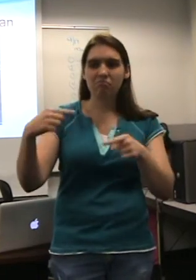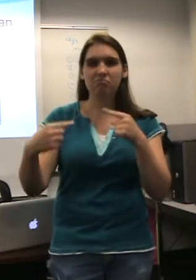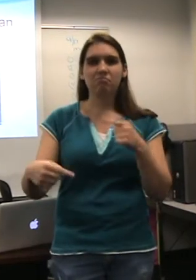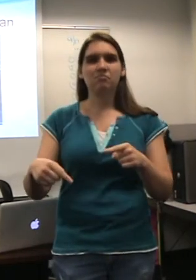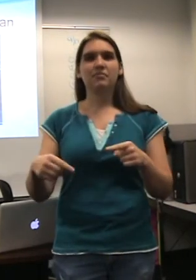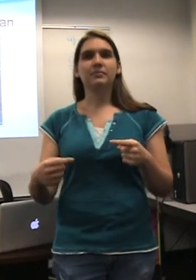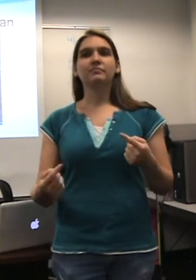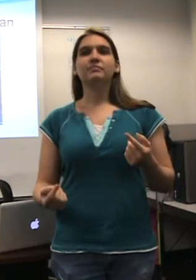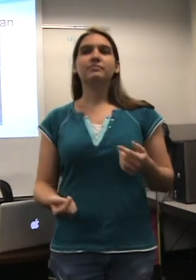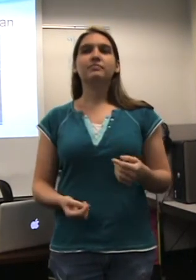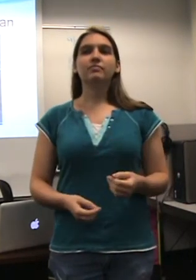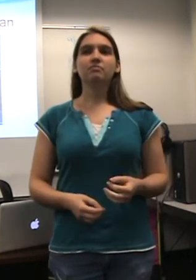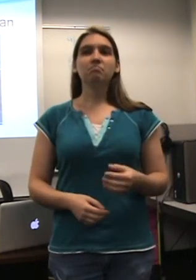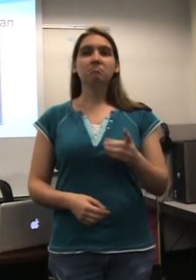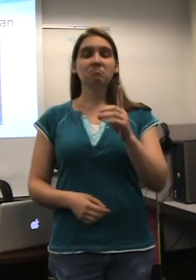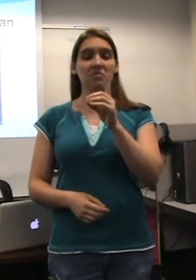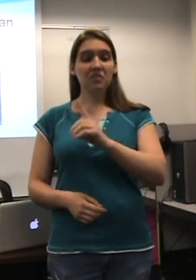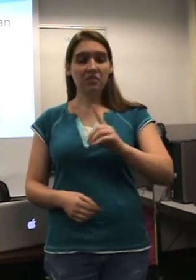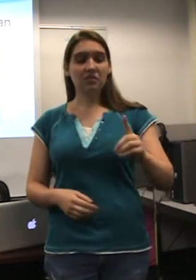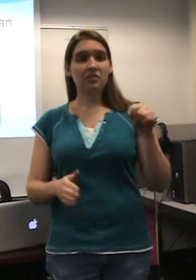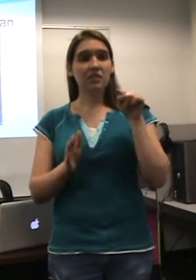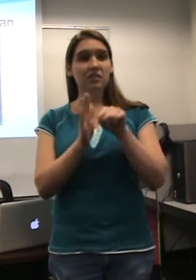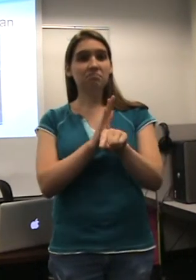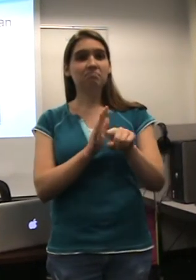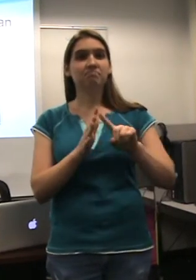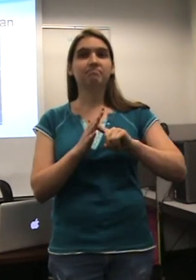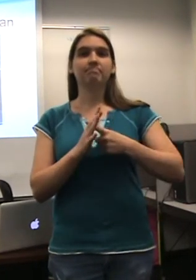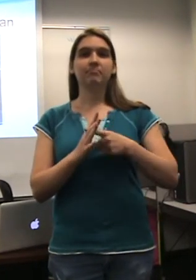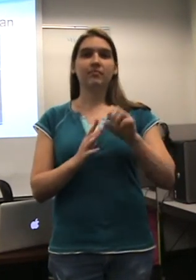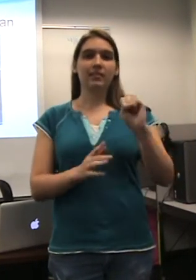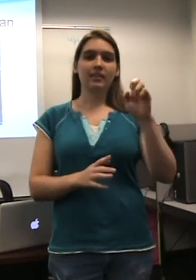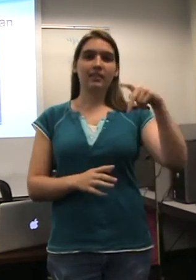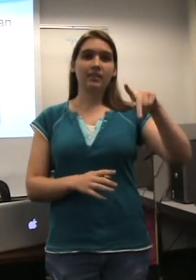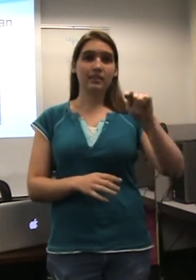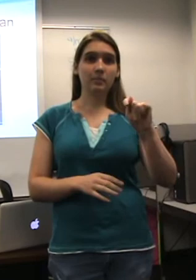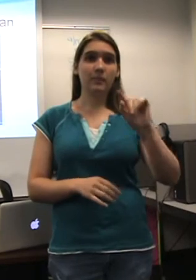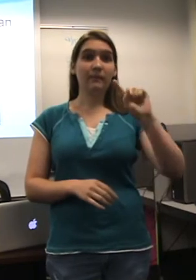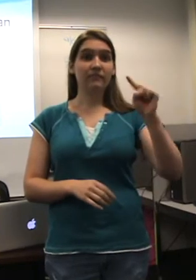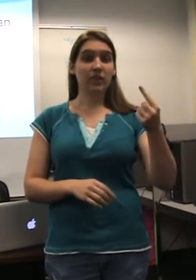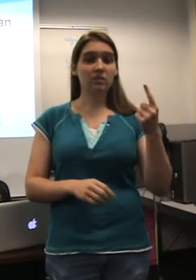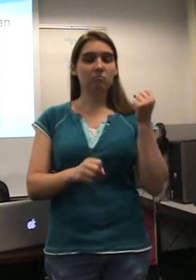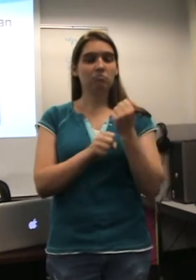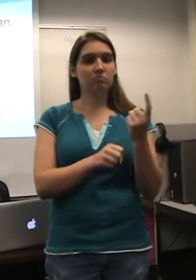The dolphin hunts start September 1st every year, and it goes for about 6 months.